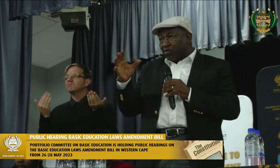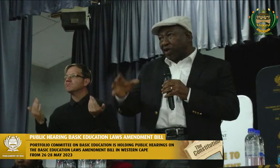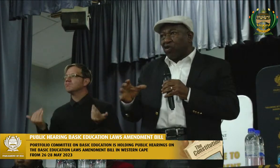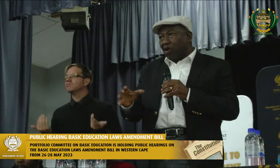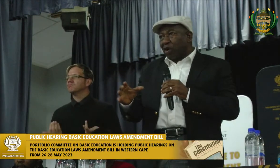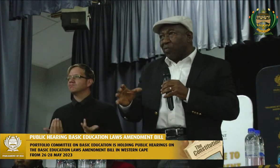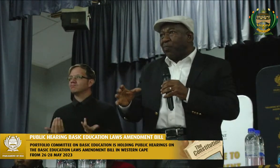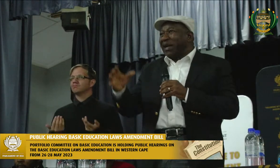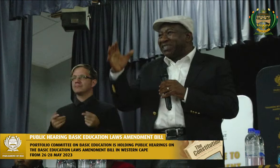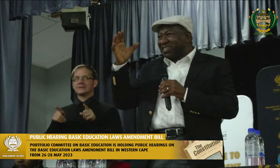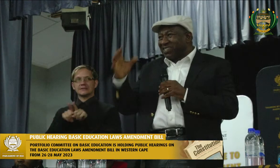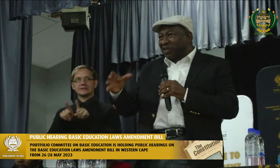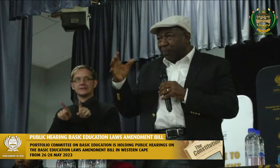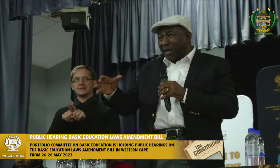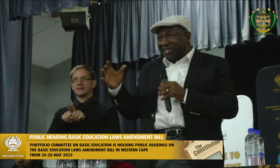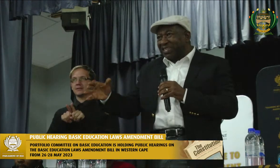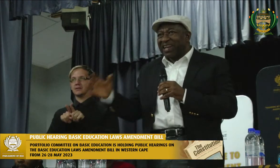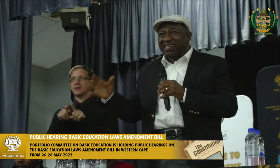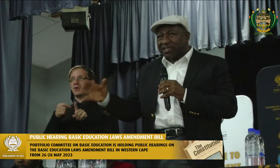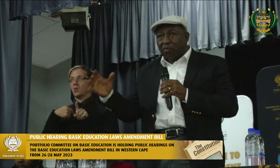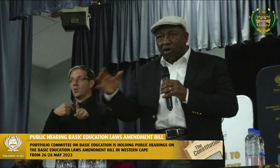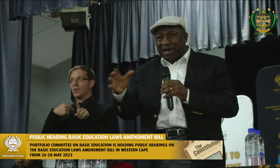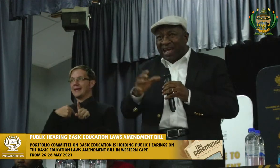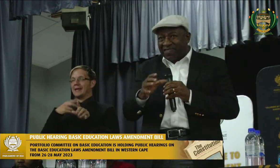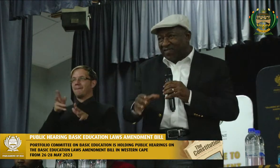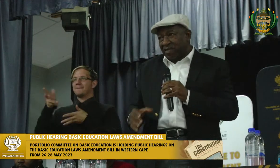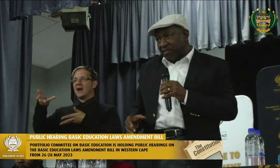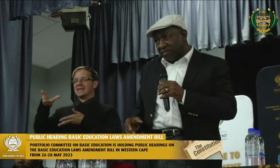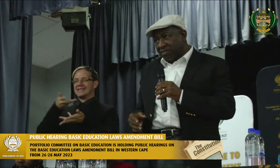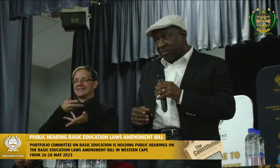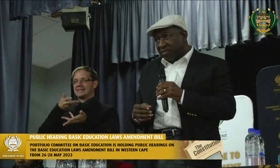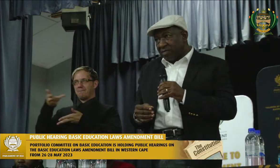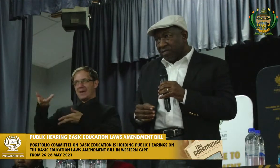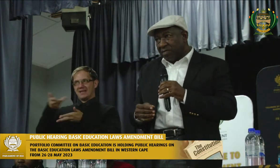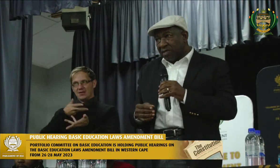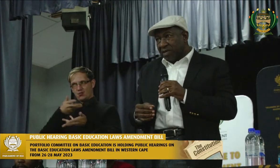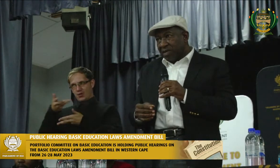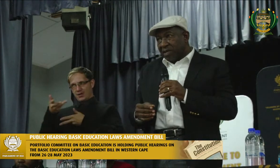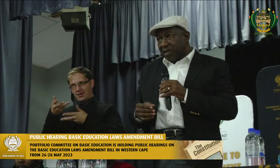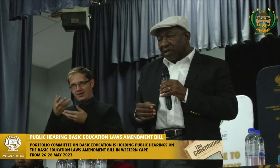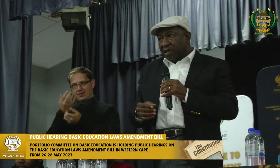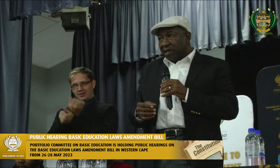in what we call participatory democracy.